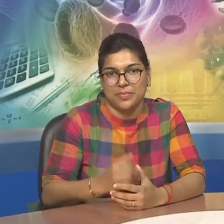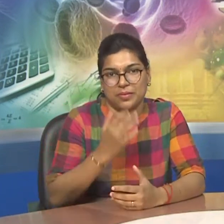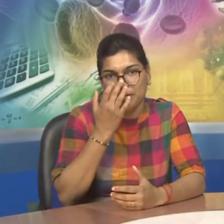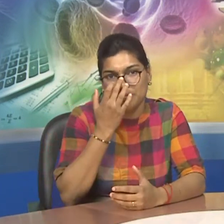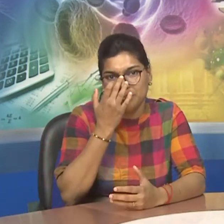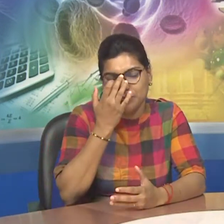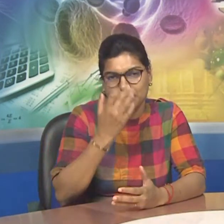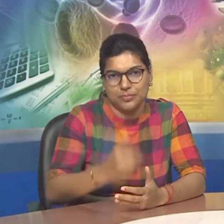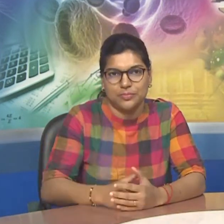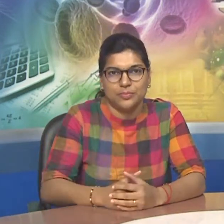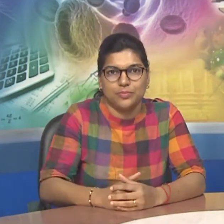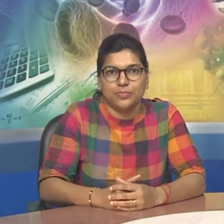anyone.